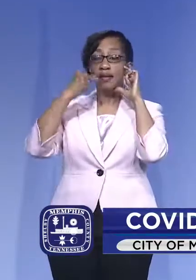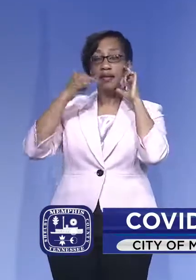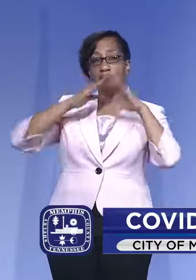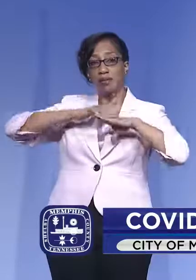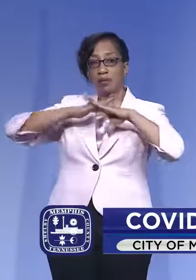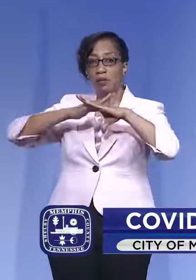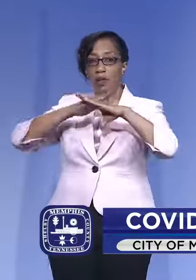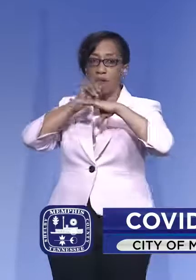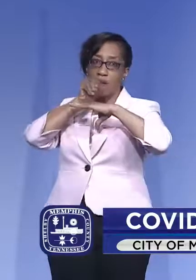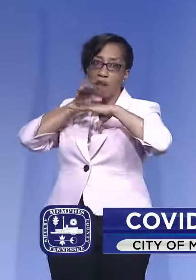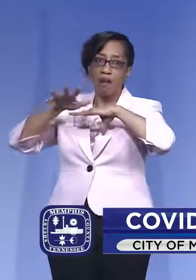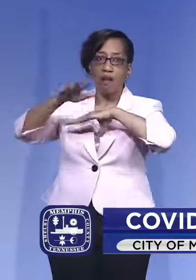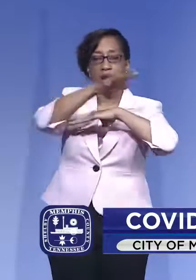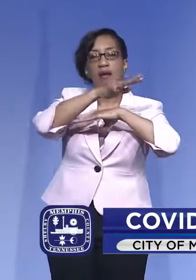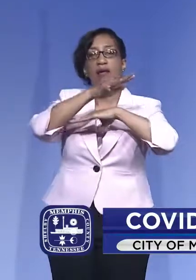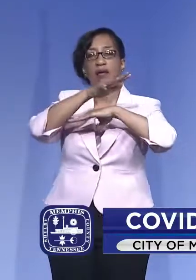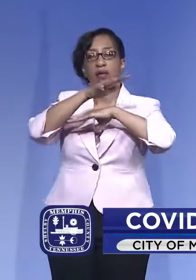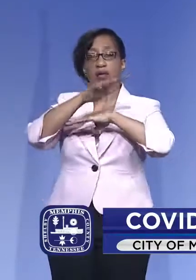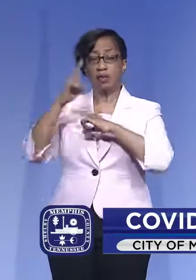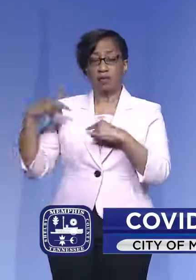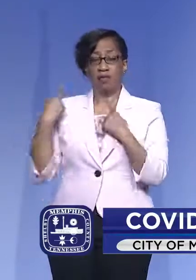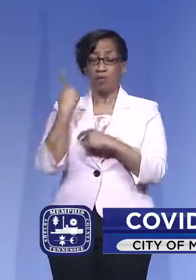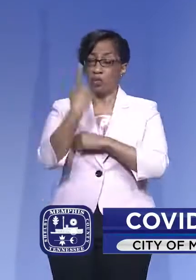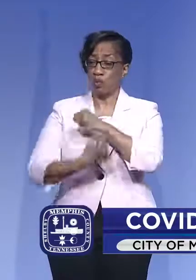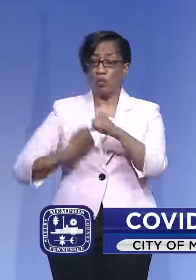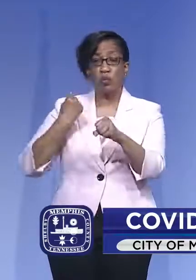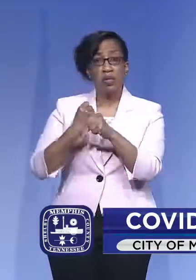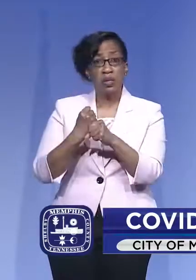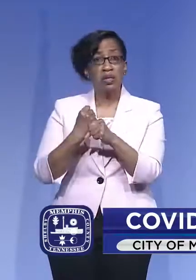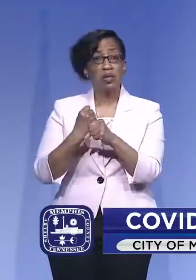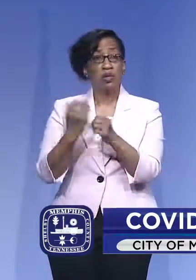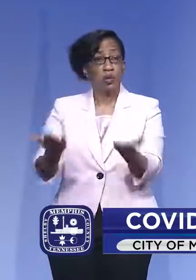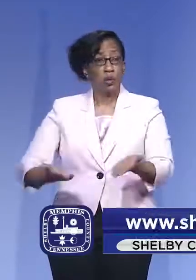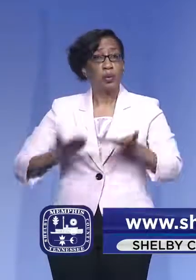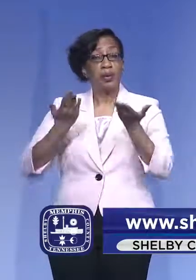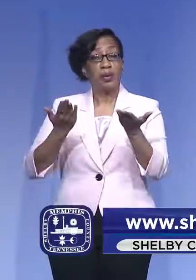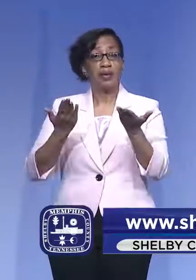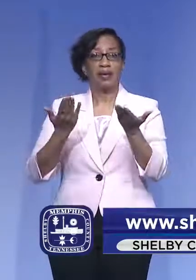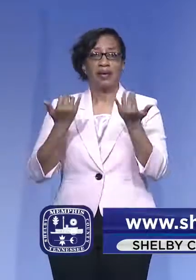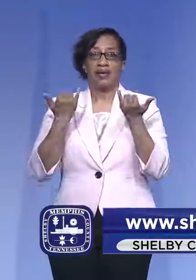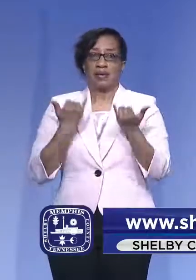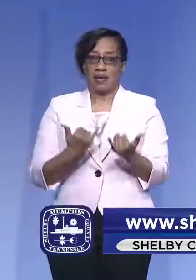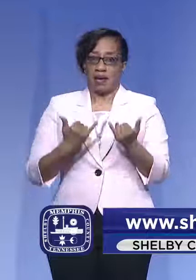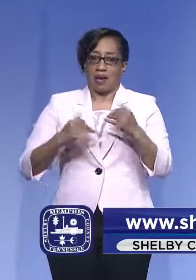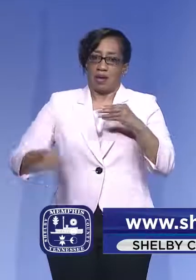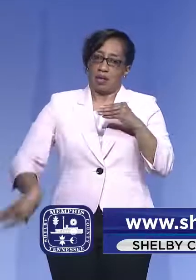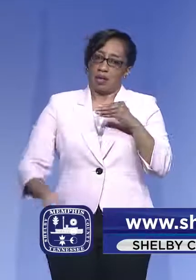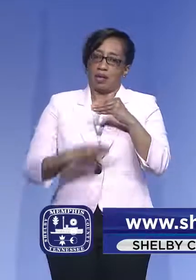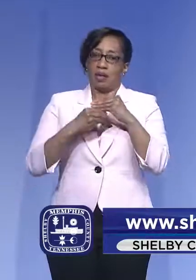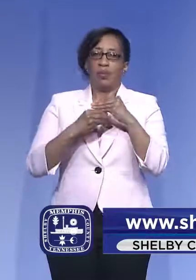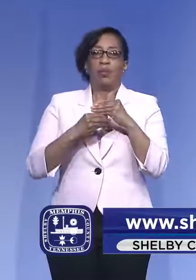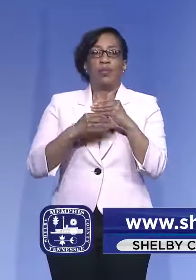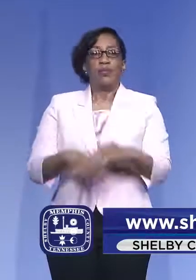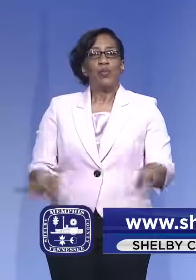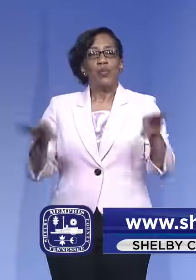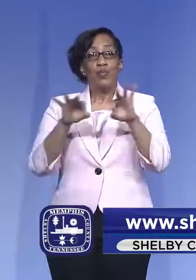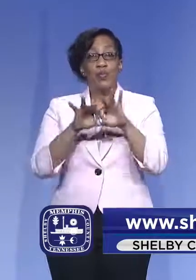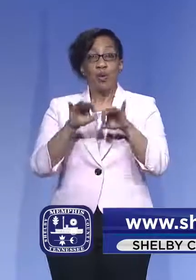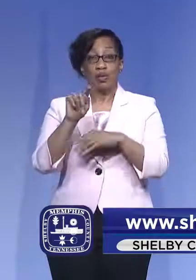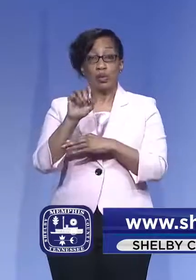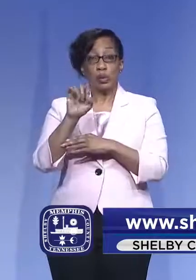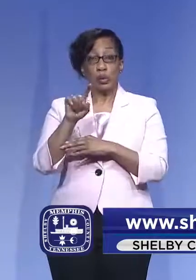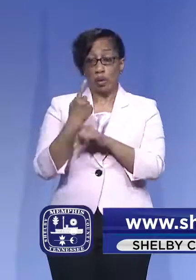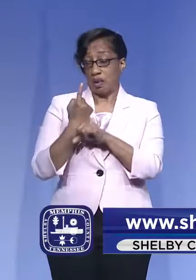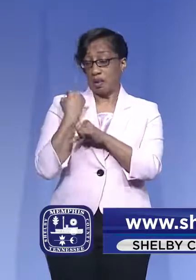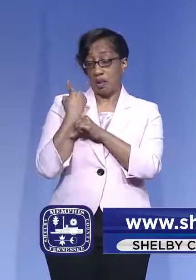pushing or recommending for the past year. And now we have an additional ultra important tool that we didn't have a